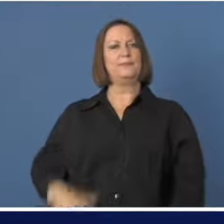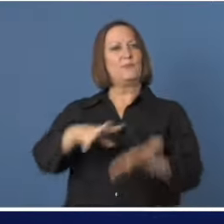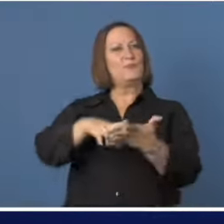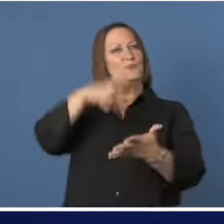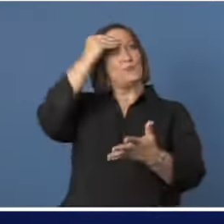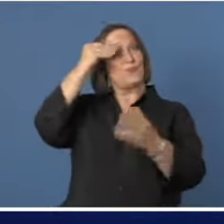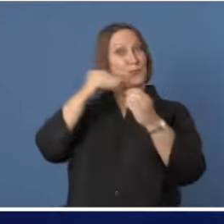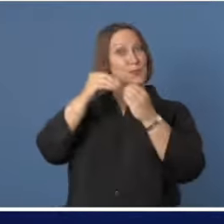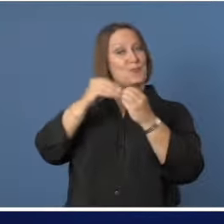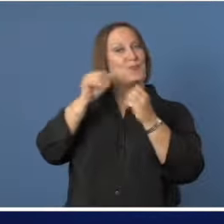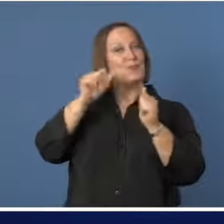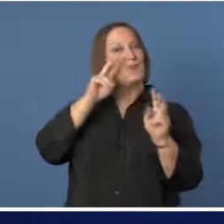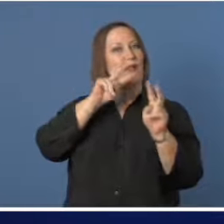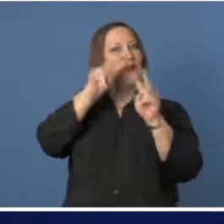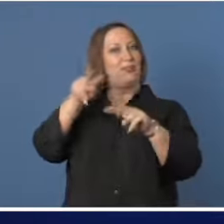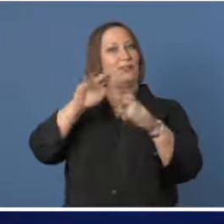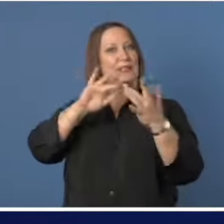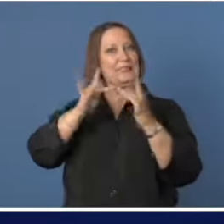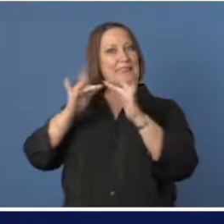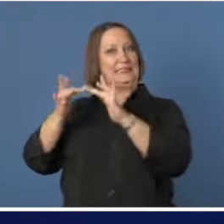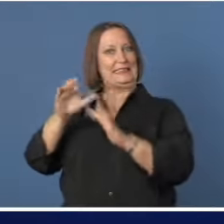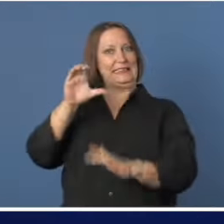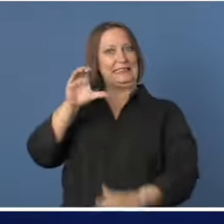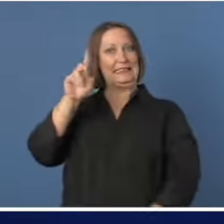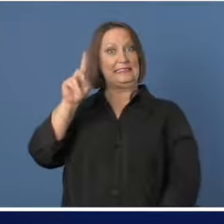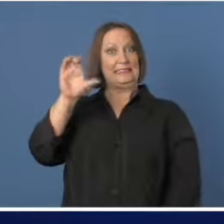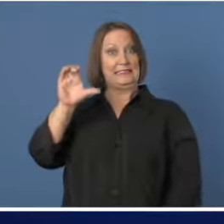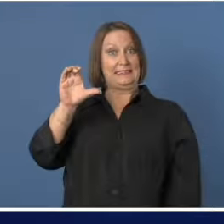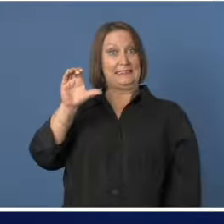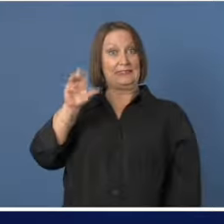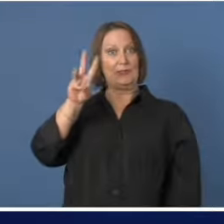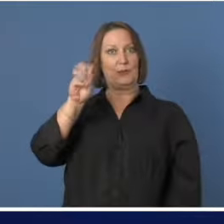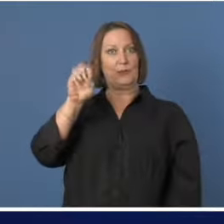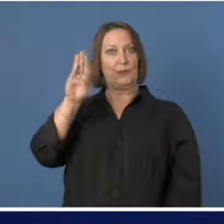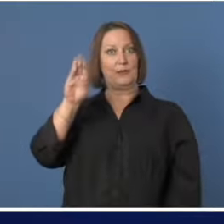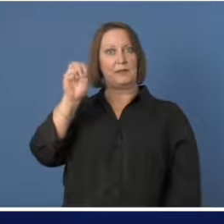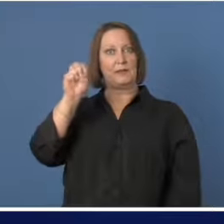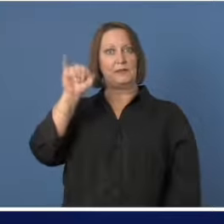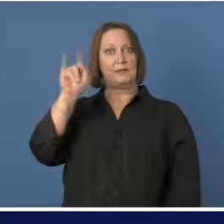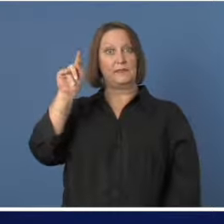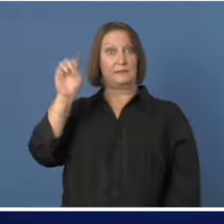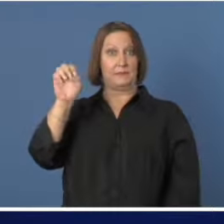more information, visit CDC's website